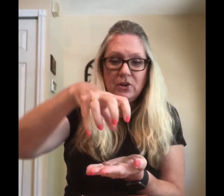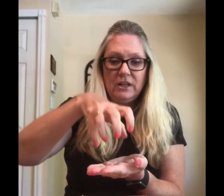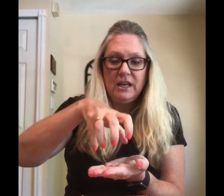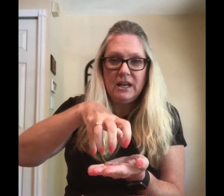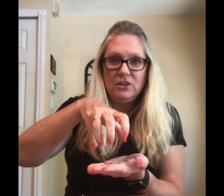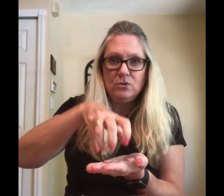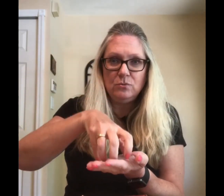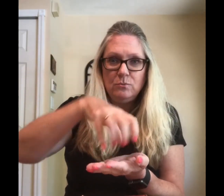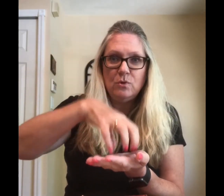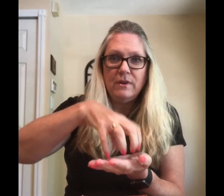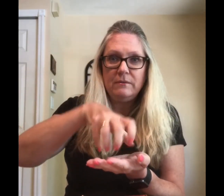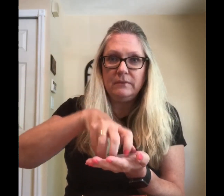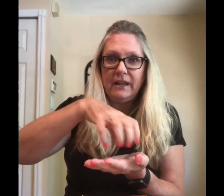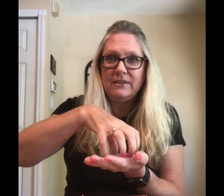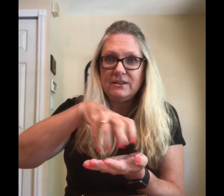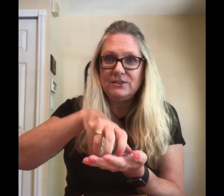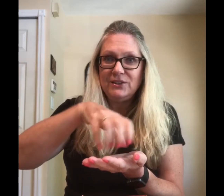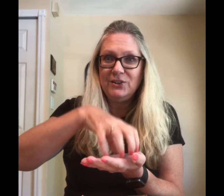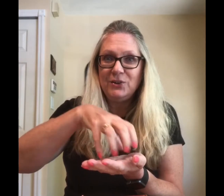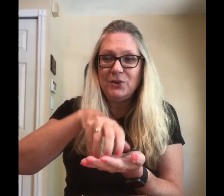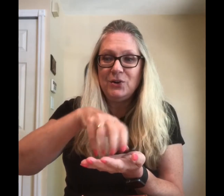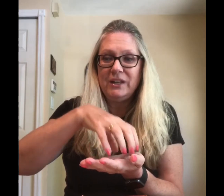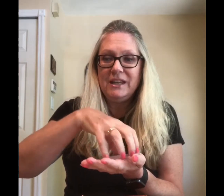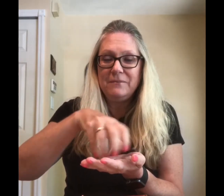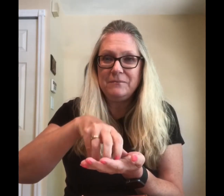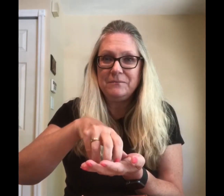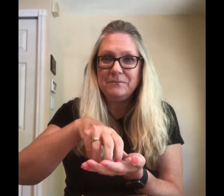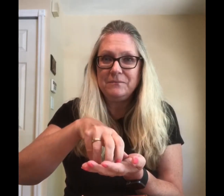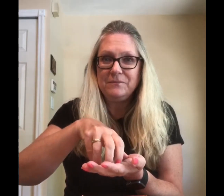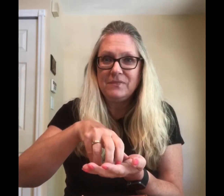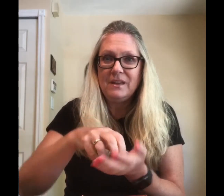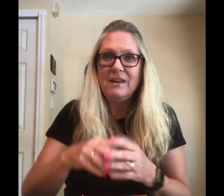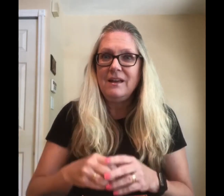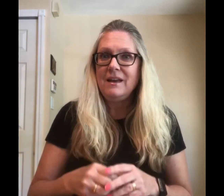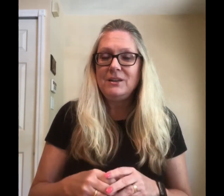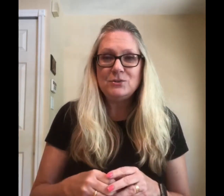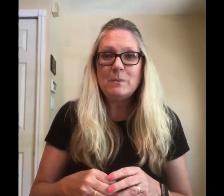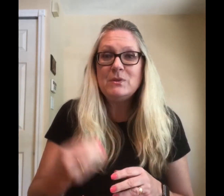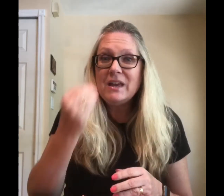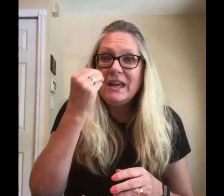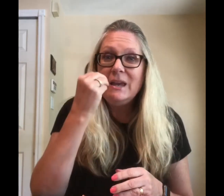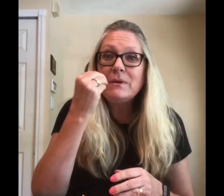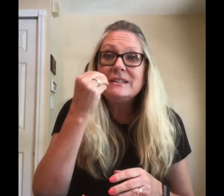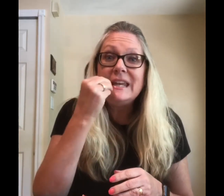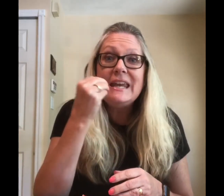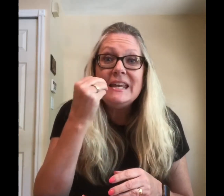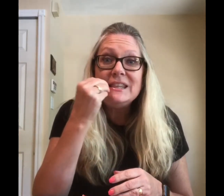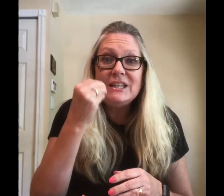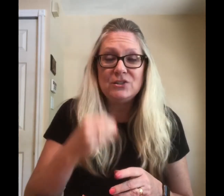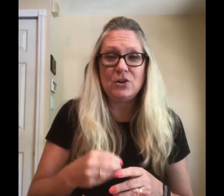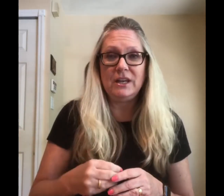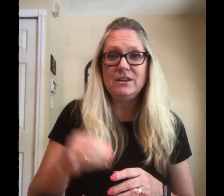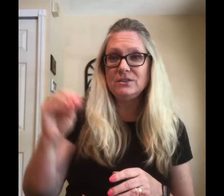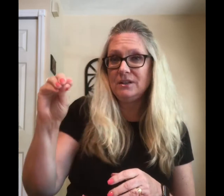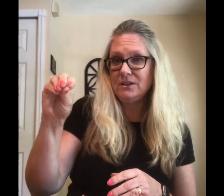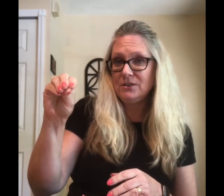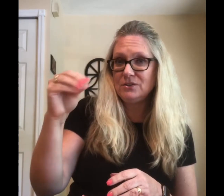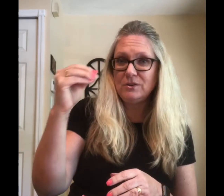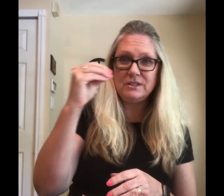cookie and you move it like this, cookie. And you saw me do that. He wants to eat these cookies. So you see what I